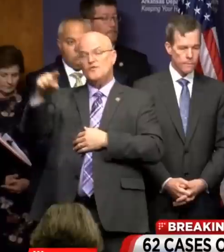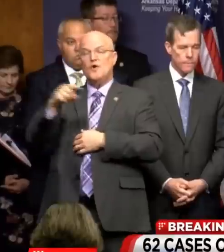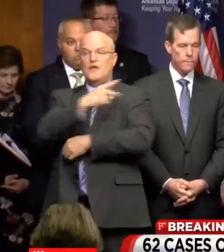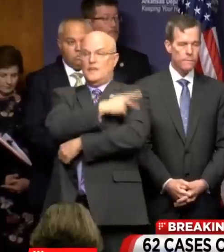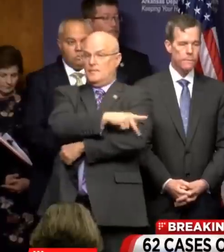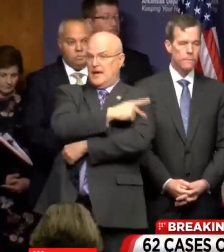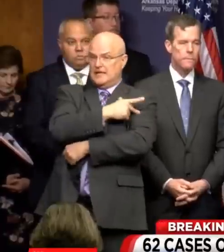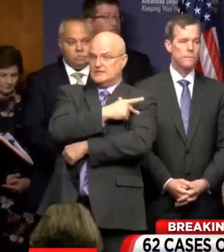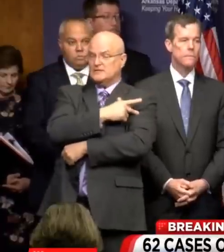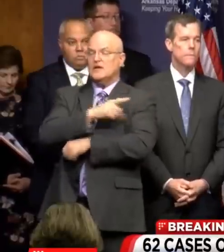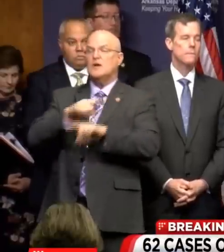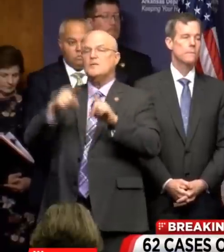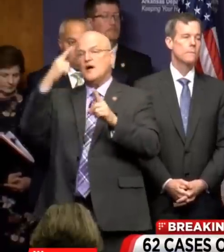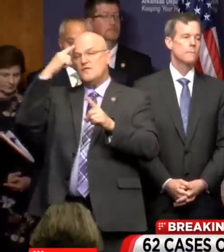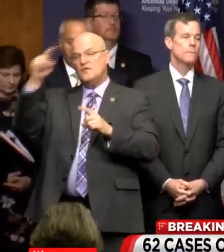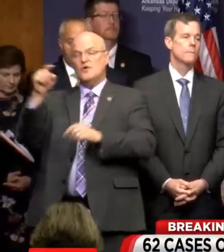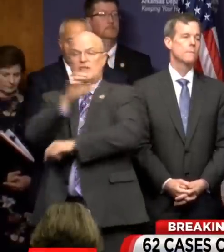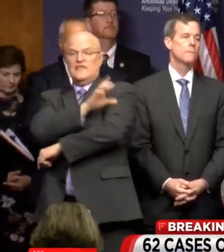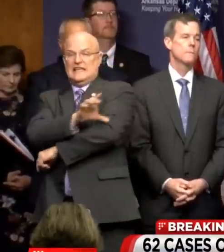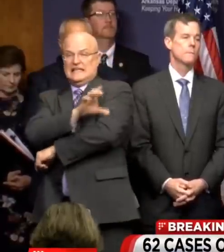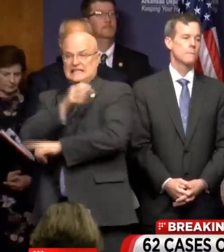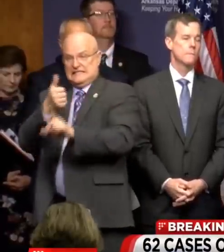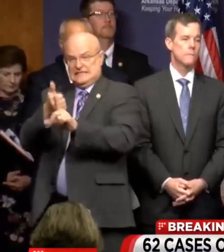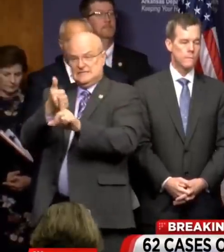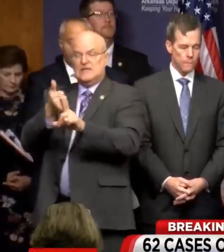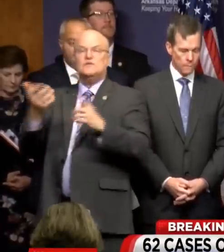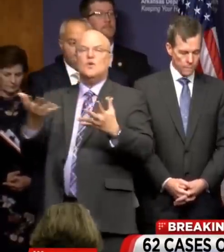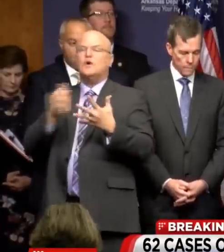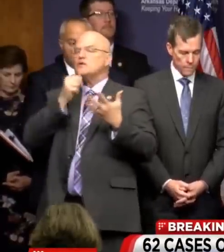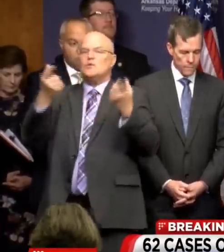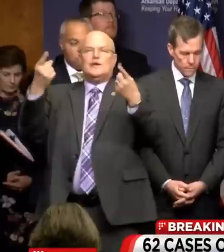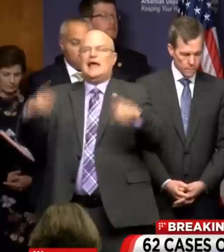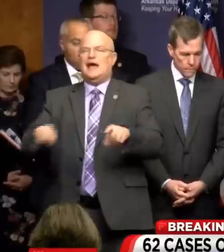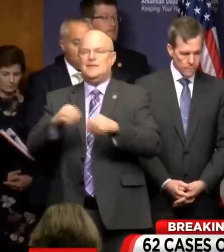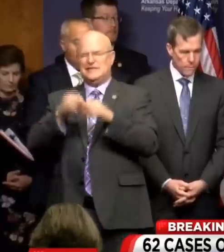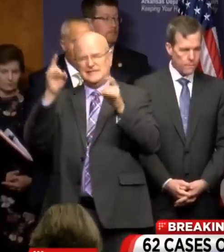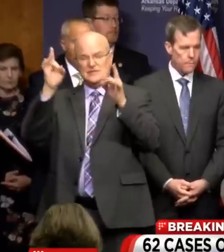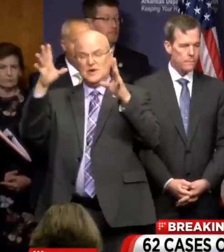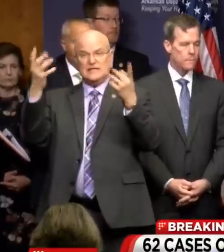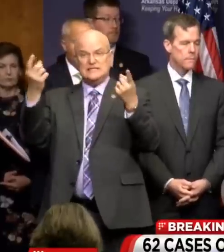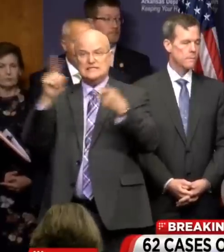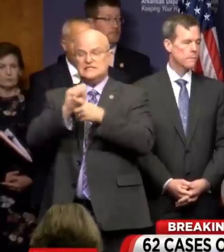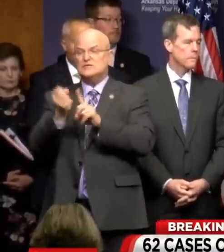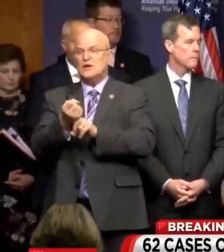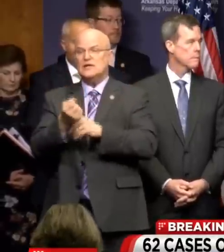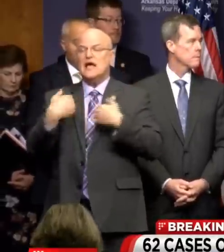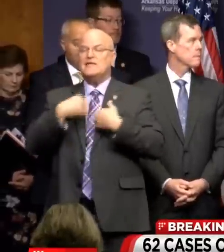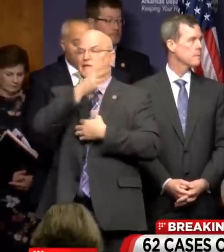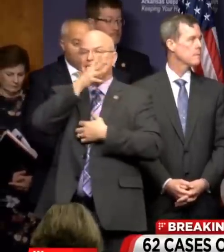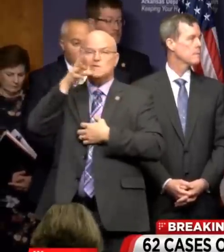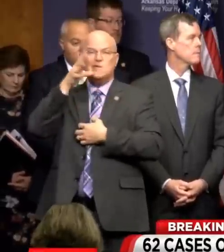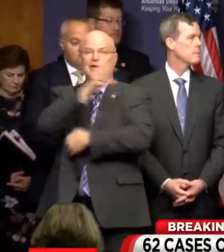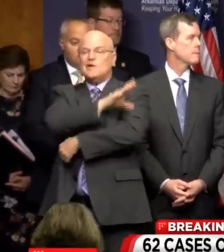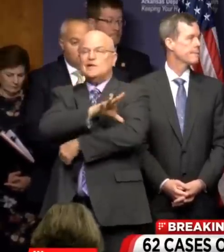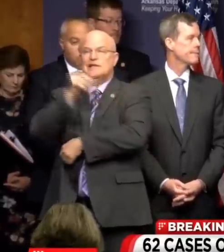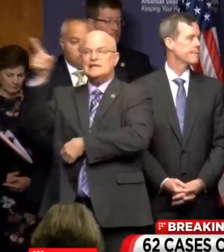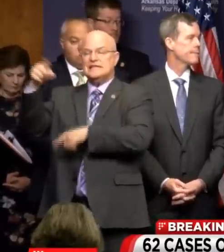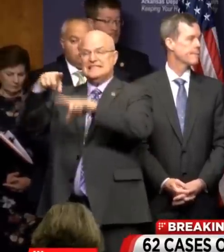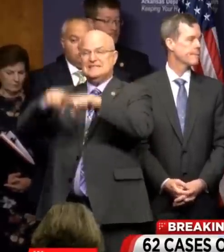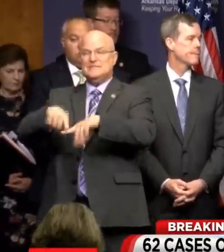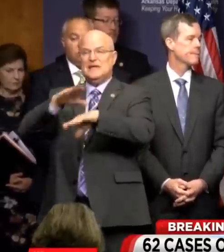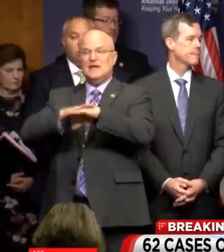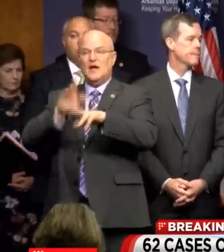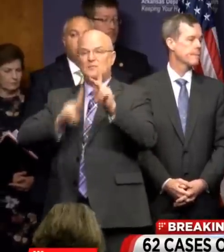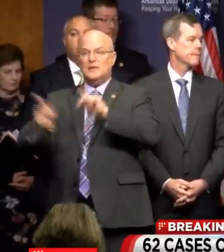the patients, but also for the clinics, because what we don't want to have happen in a crisis is have some of these rural clinics that are dependent on their